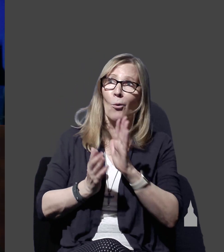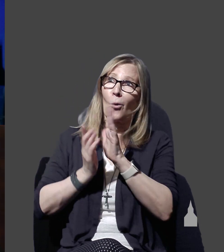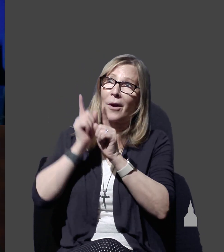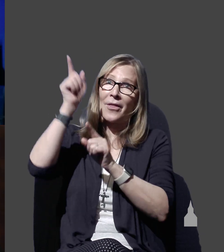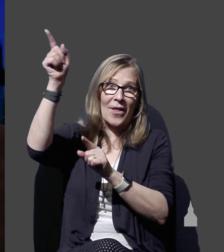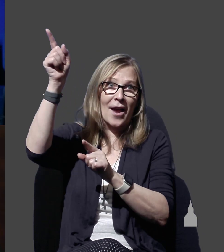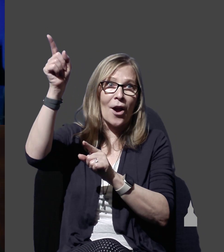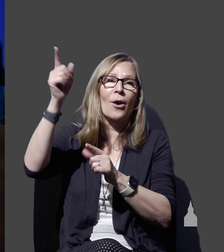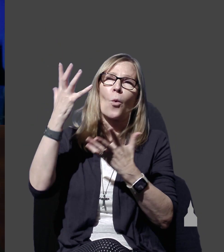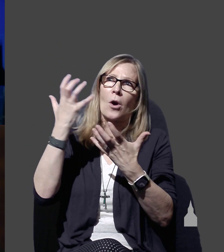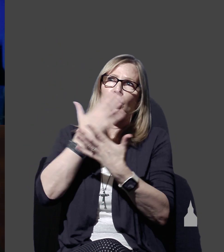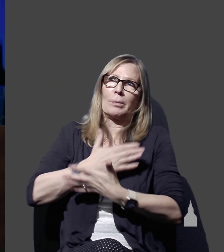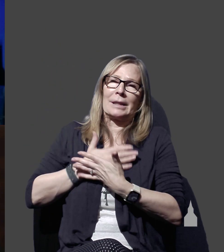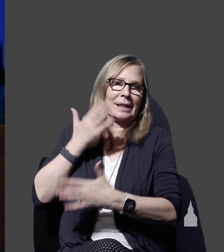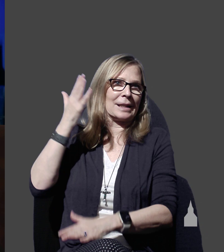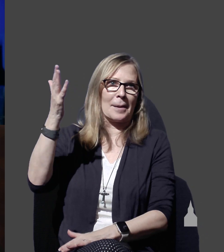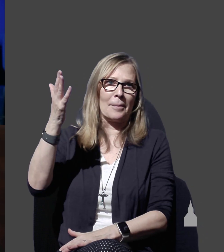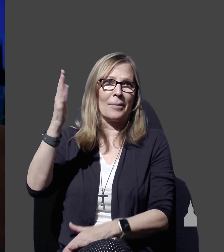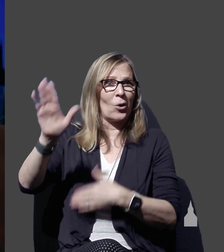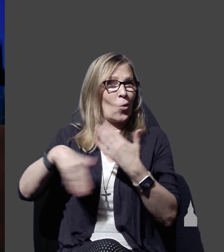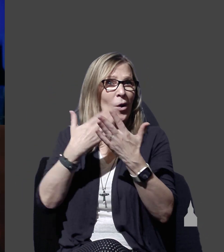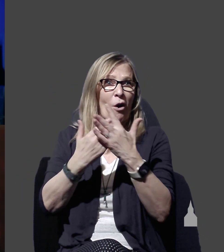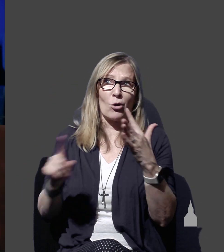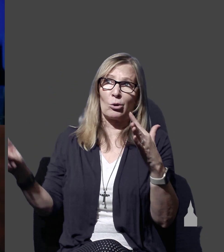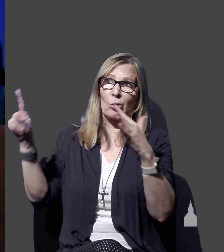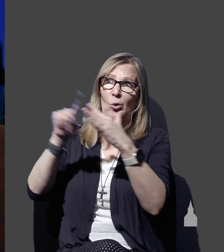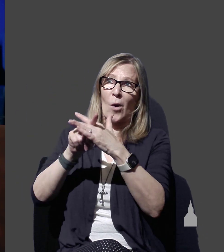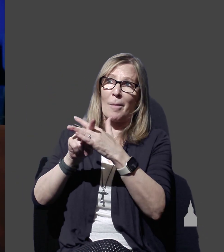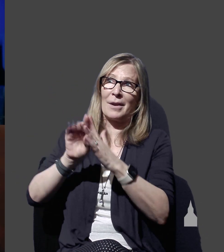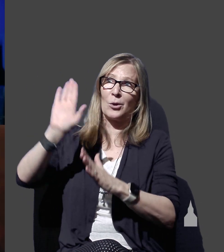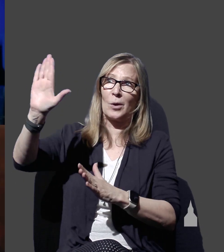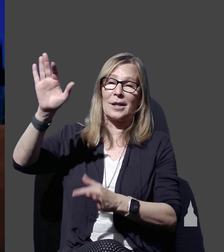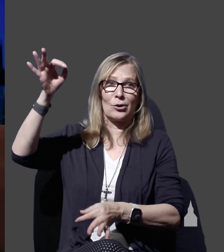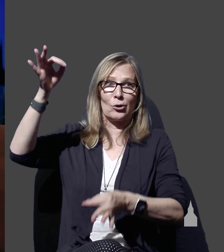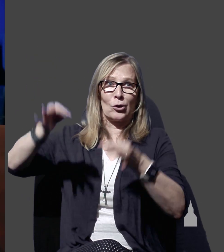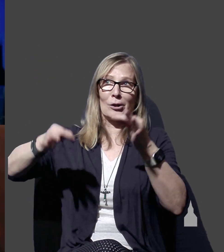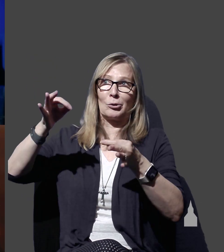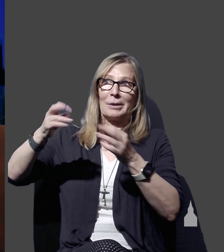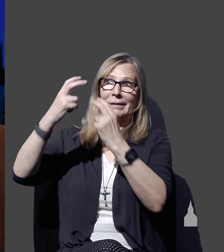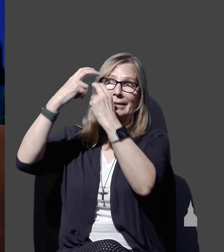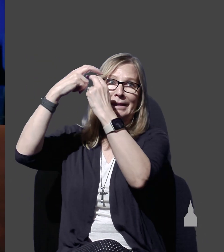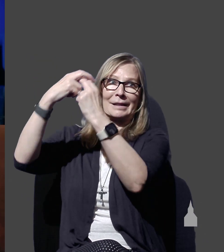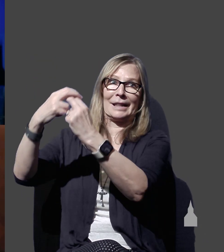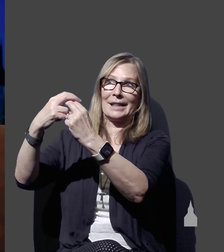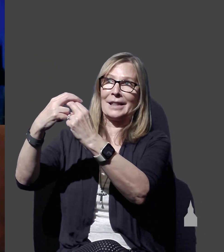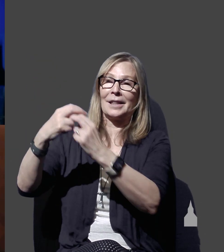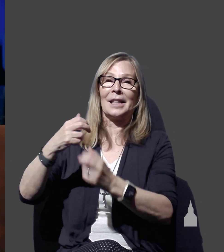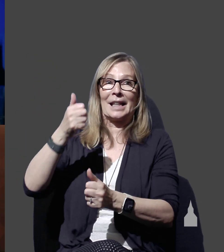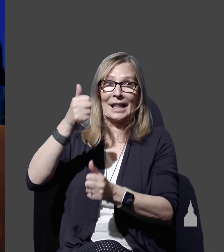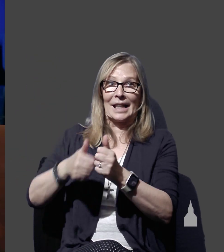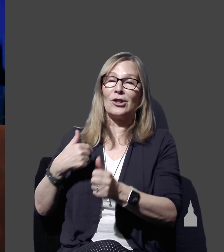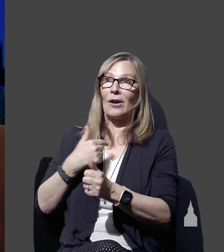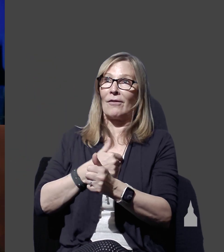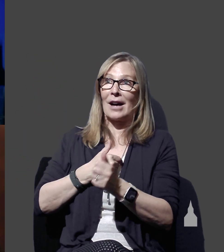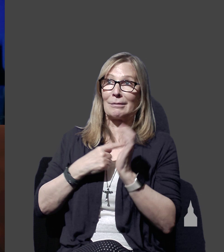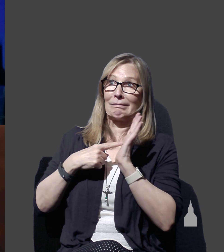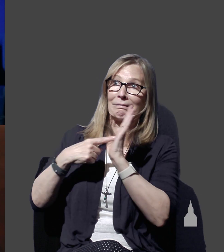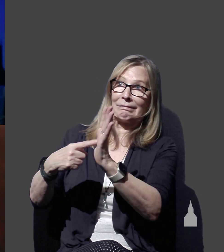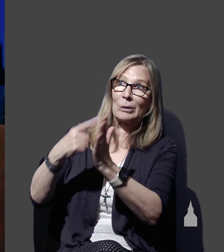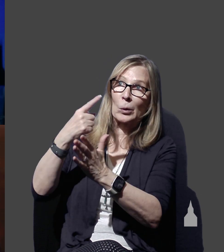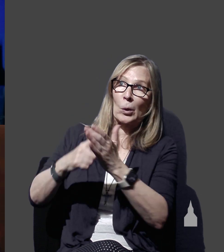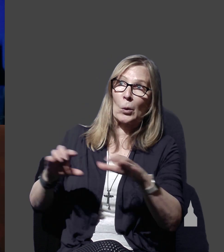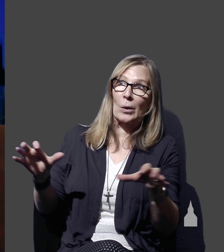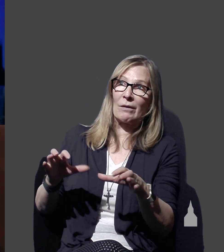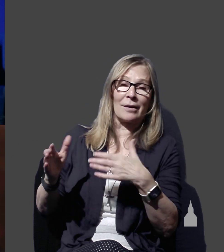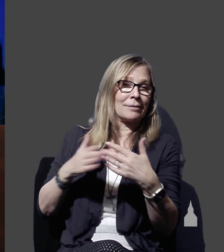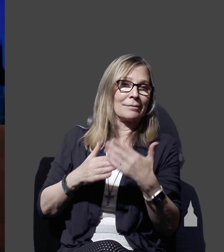to him. For we must all appear before the judgment seat of Christ, so that each one may be recompensed for his deeds in the body according to what he has done, whether good